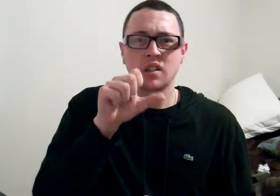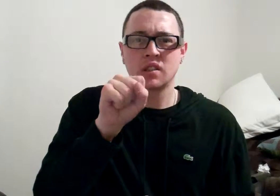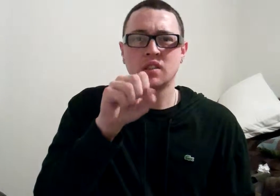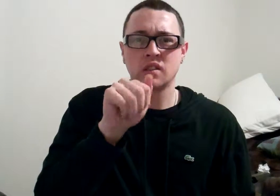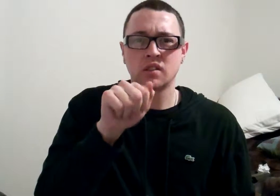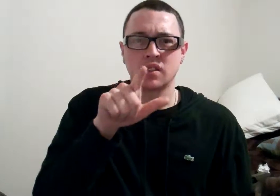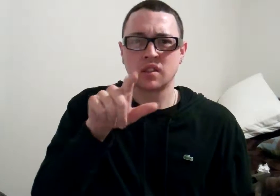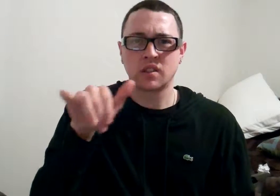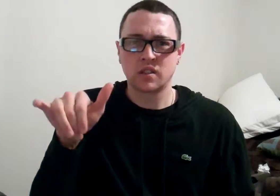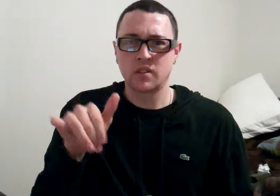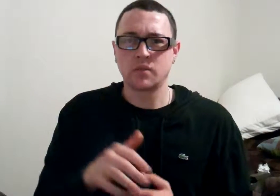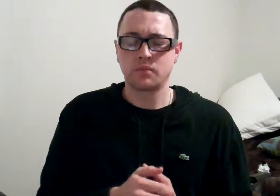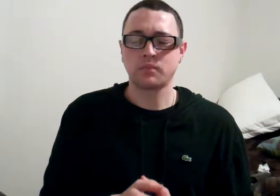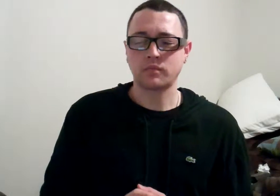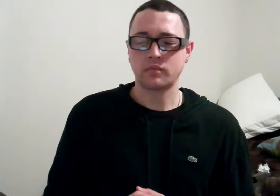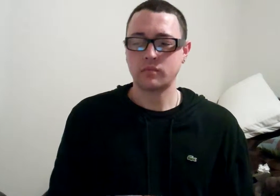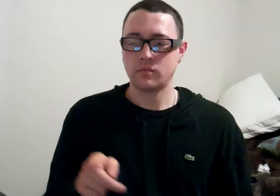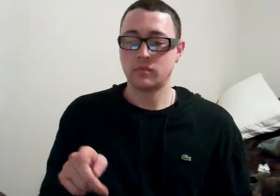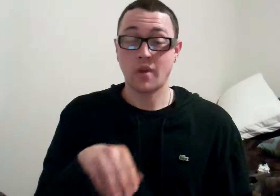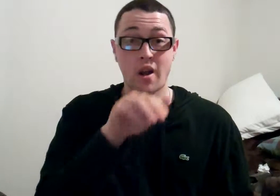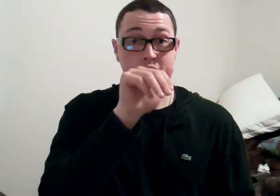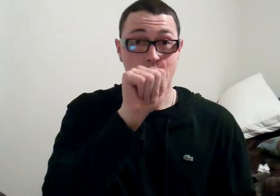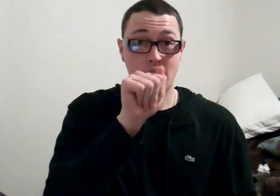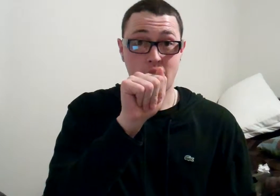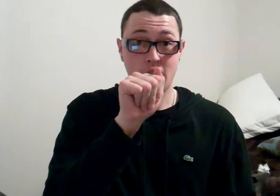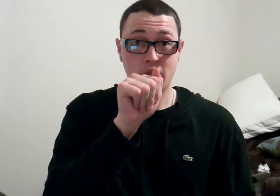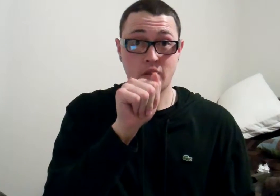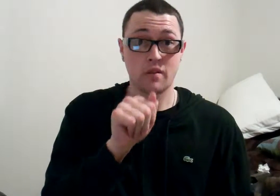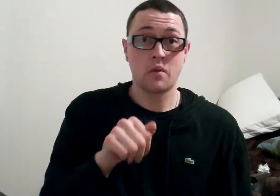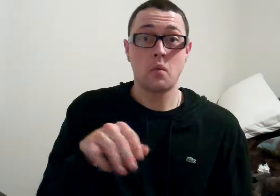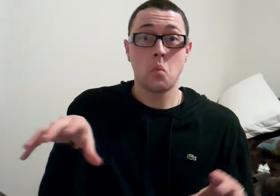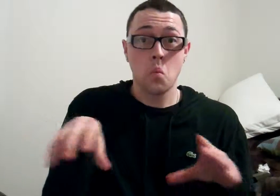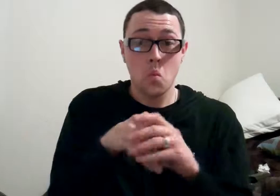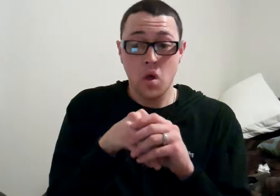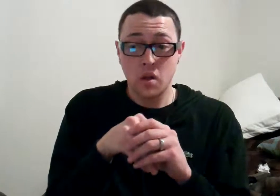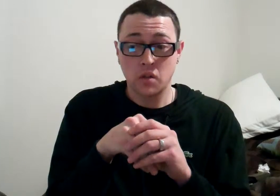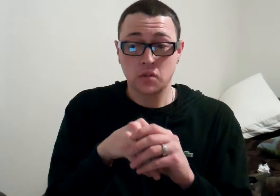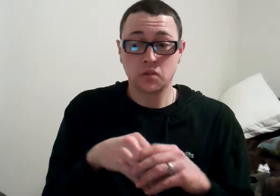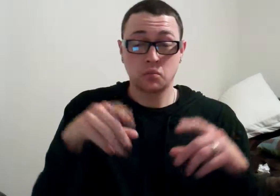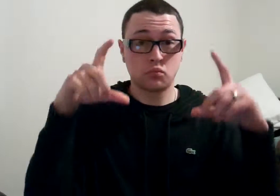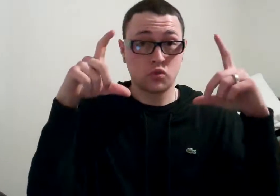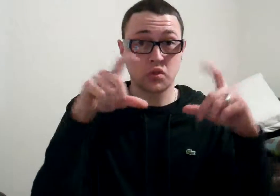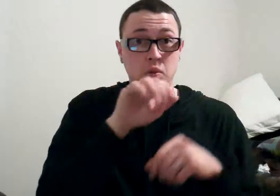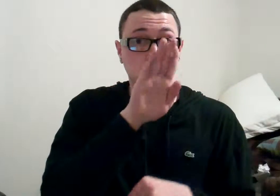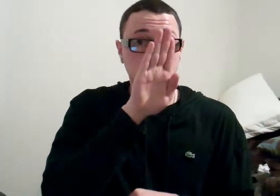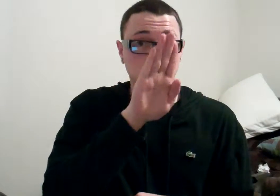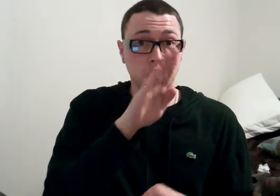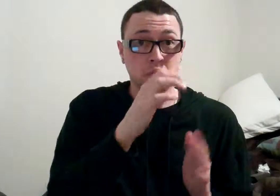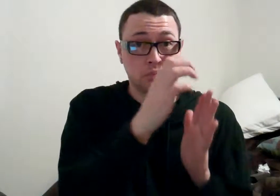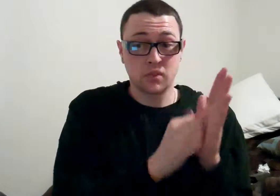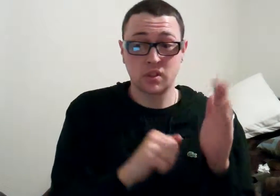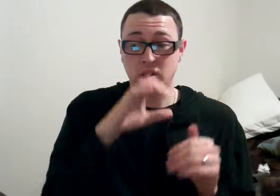plus, in parentheses, B minus C, plus D squared, plus E times